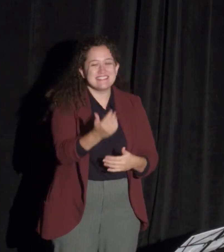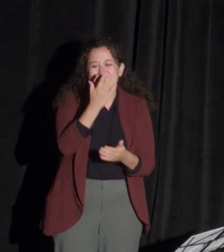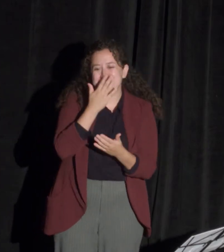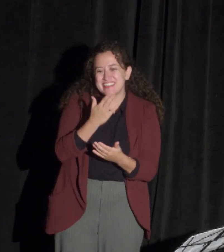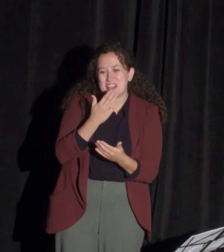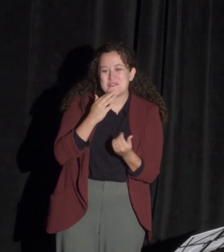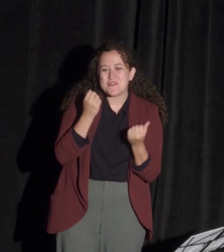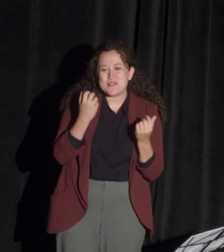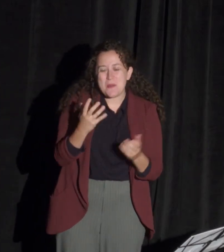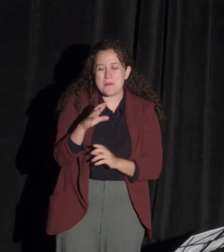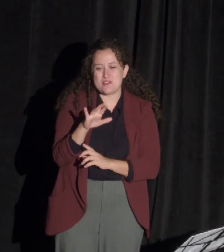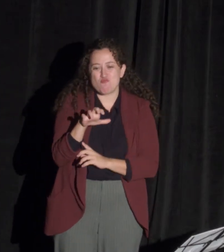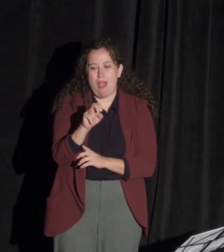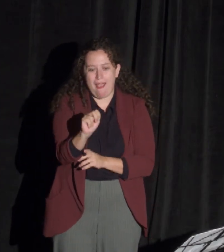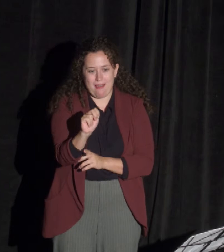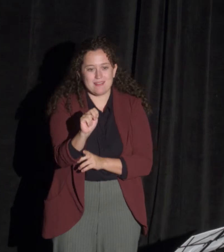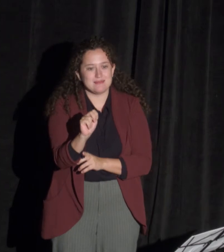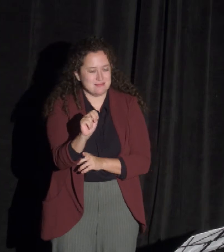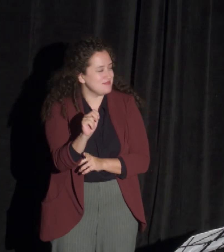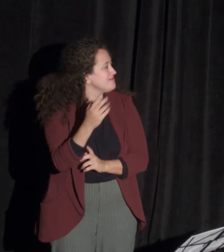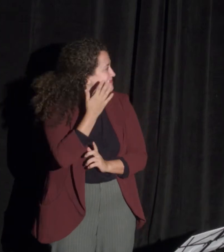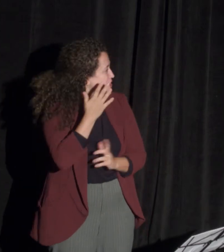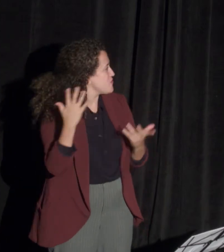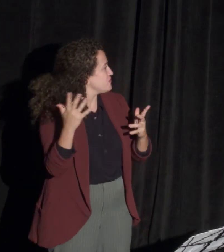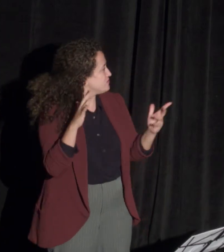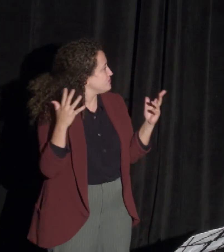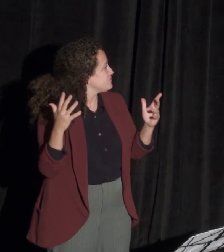Designs. Another round of applause for Brian Keith Ellison.